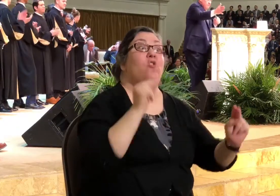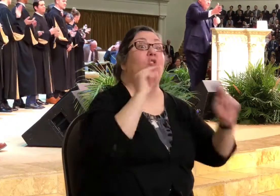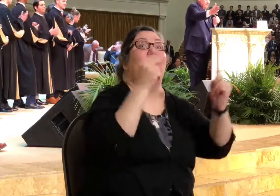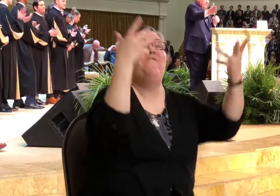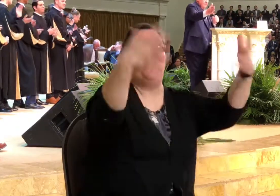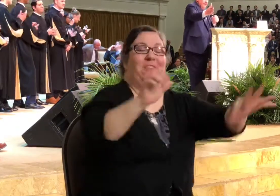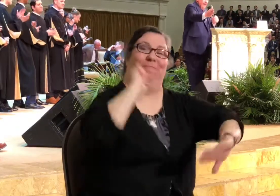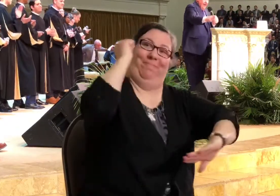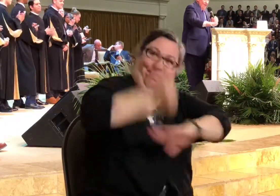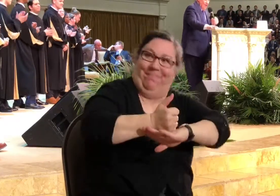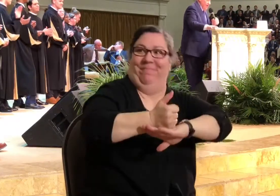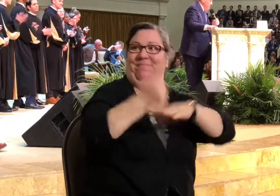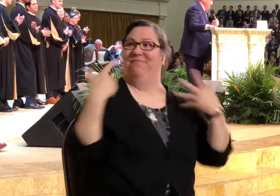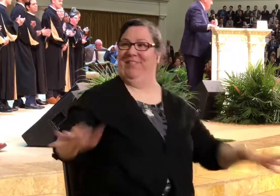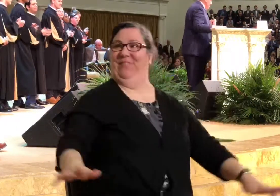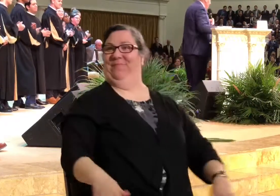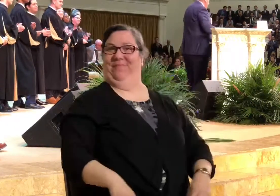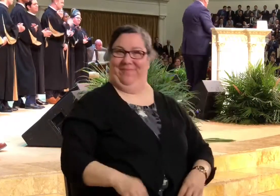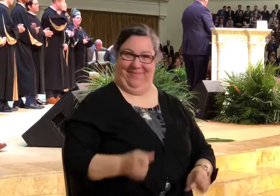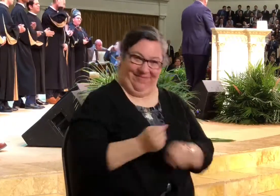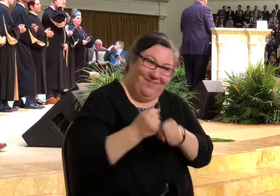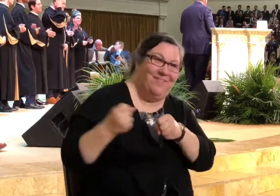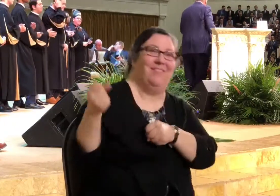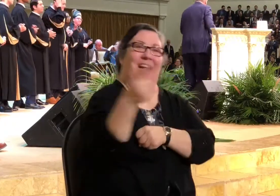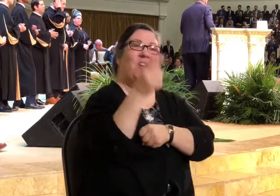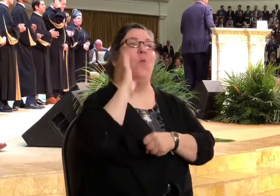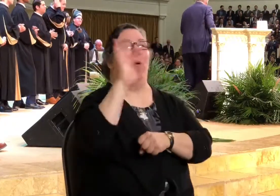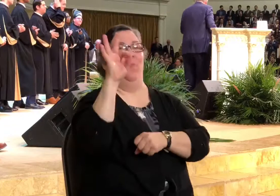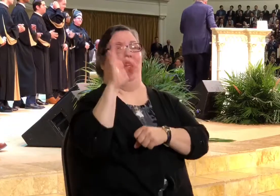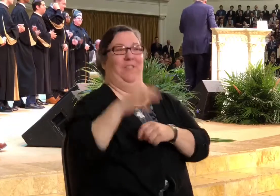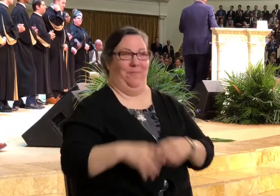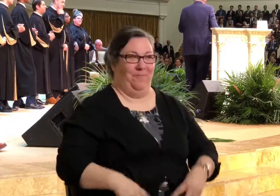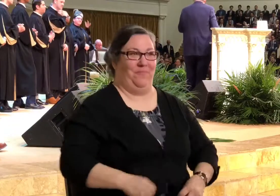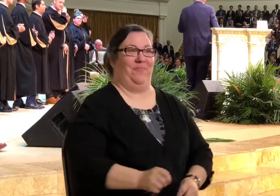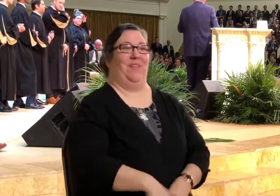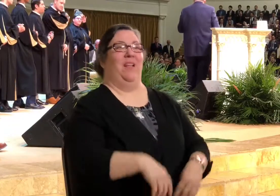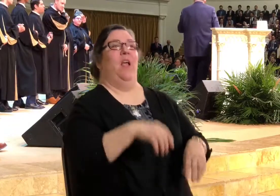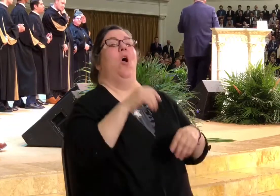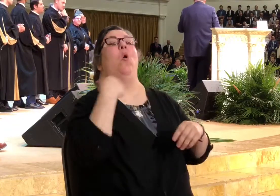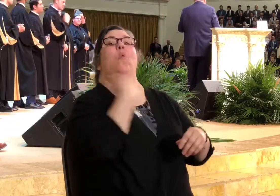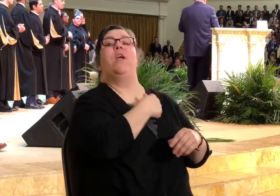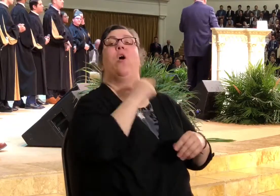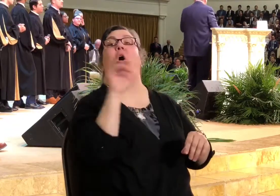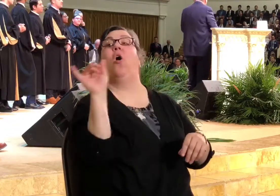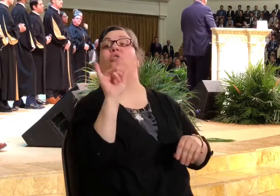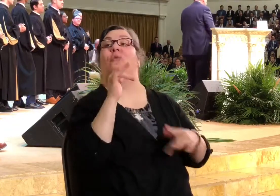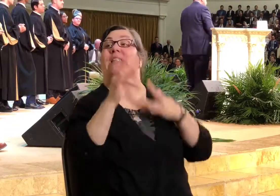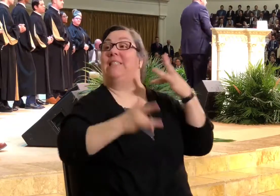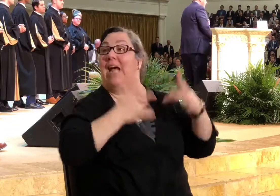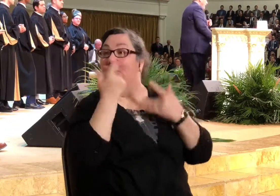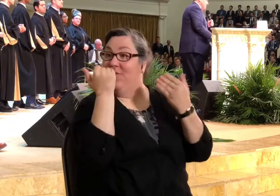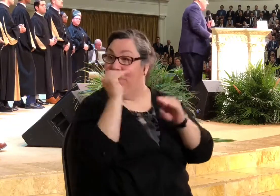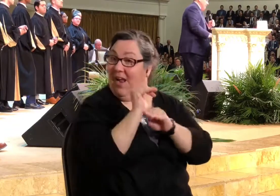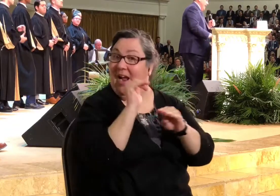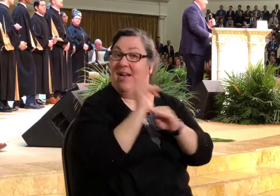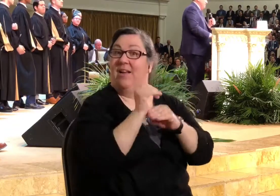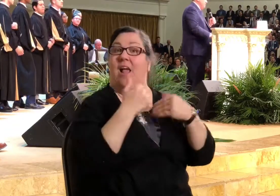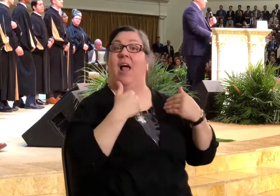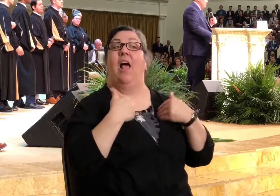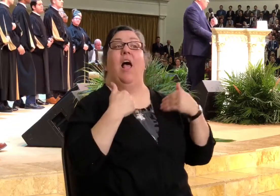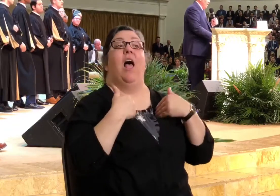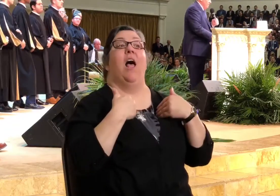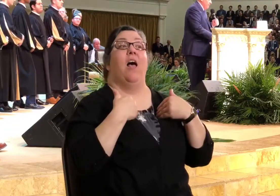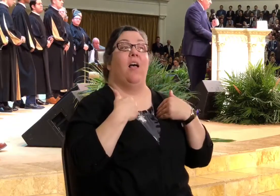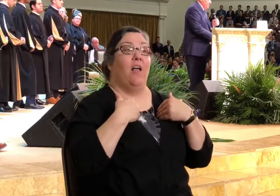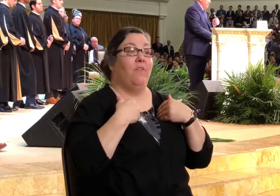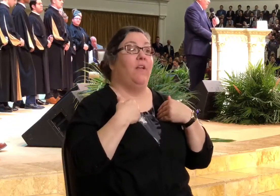negotiated. Hallelujah. So we're excited about that. And we are equally excited tonight to have